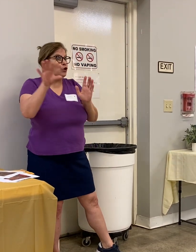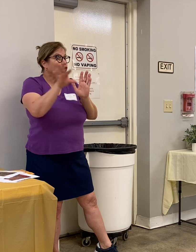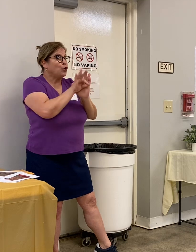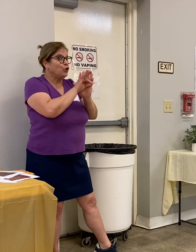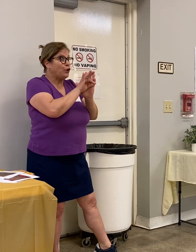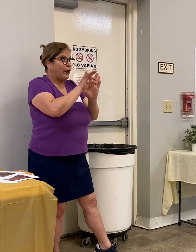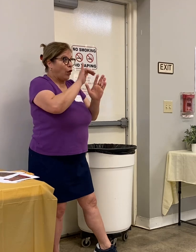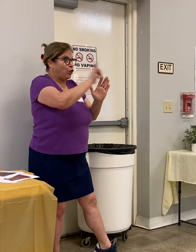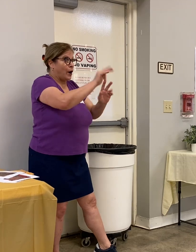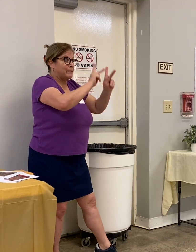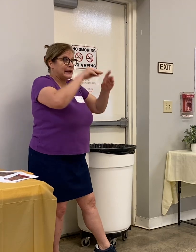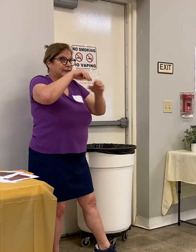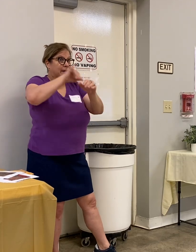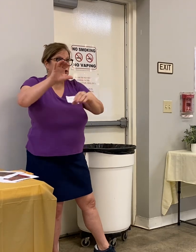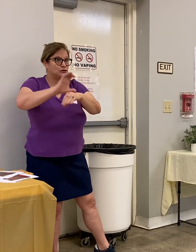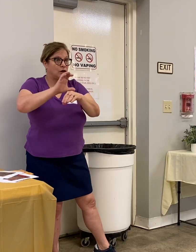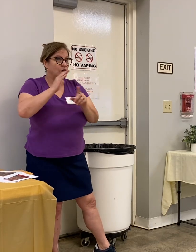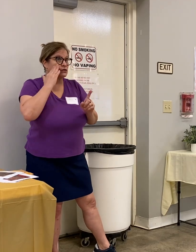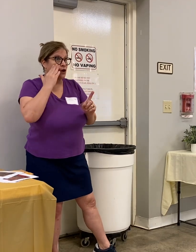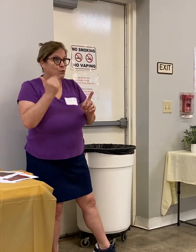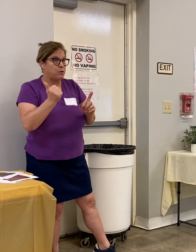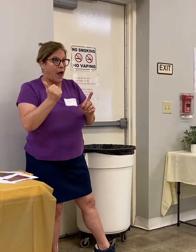that they were going to be expelled from Nova Scotia.